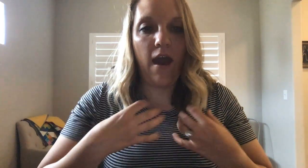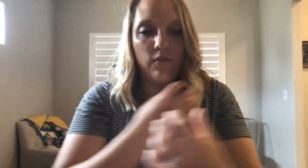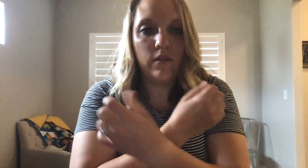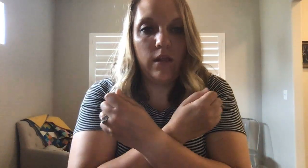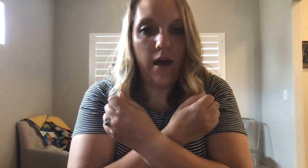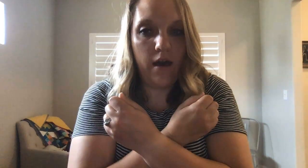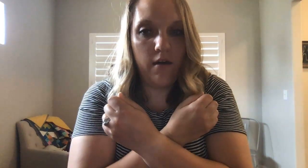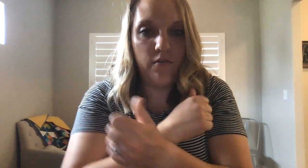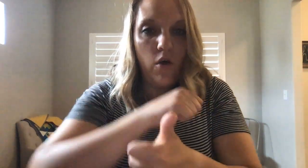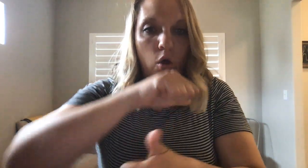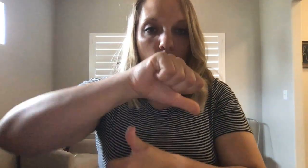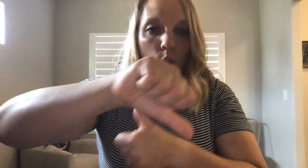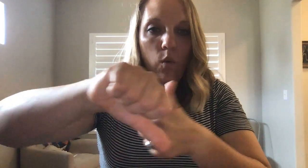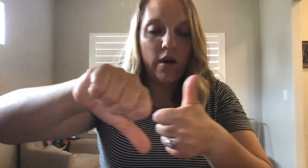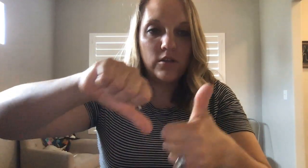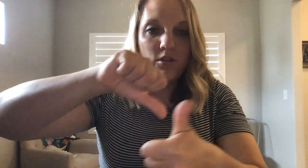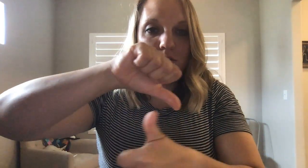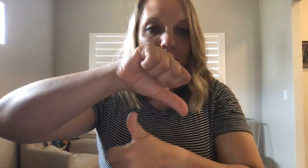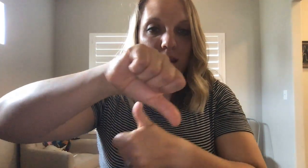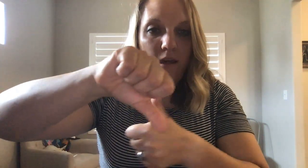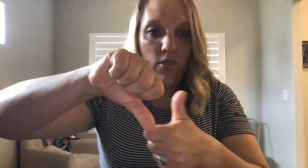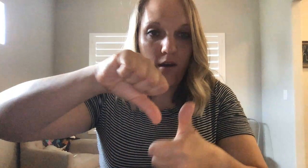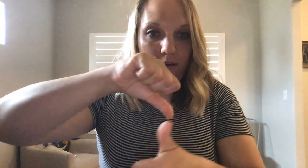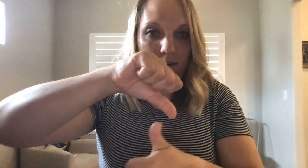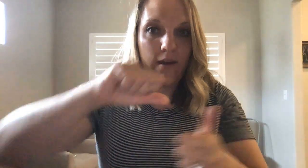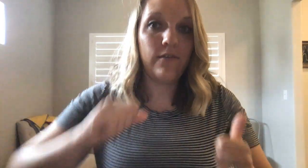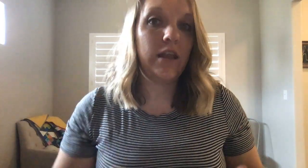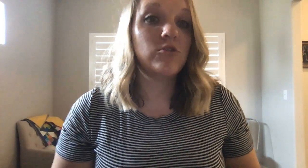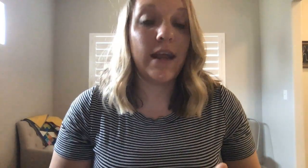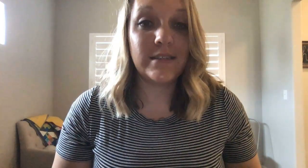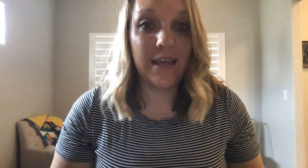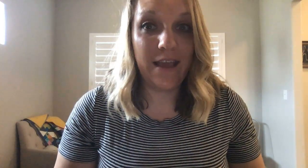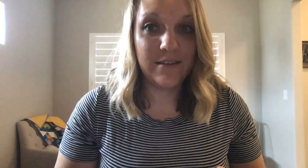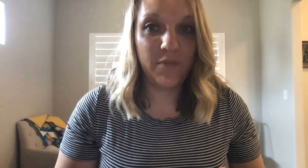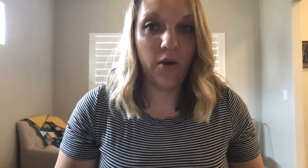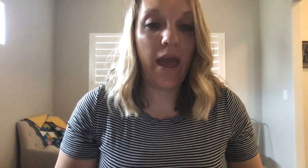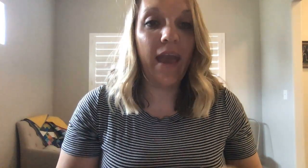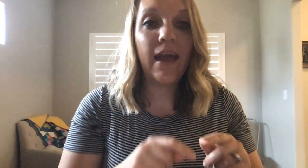have love one to another. Okay, we're going to try to sing it. Okay?